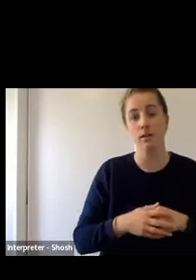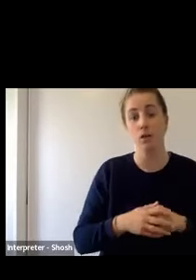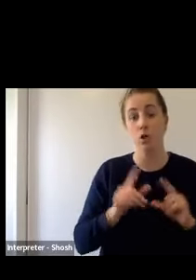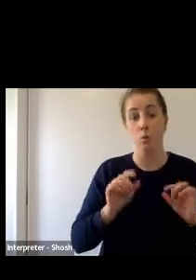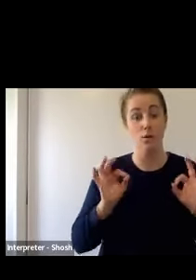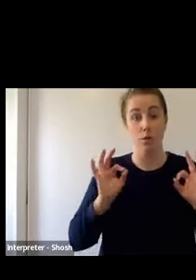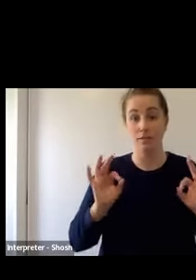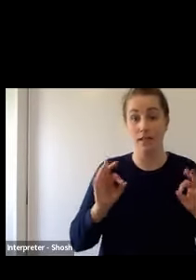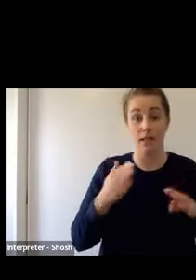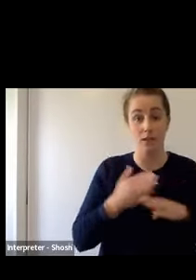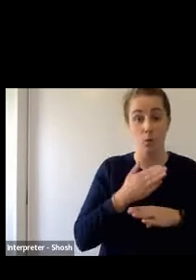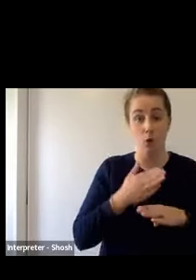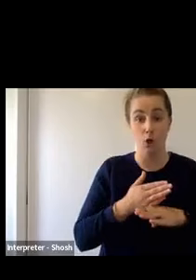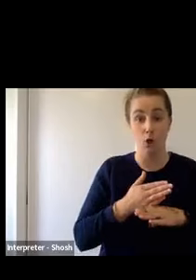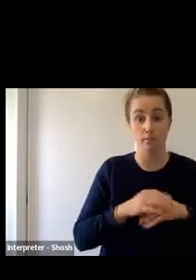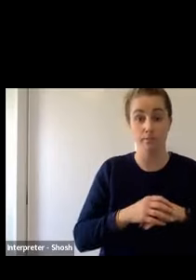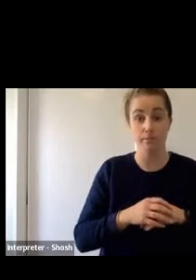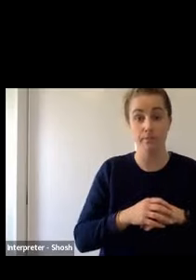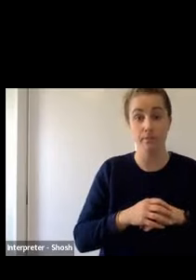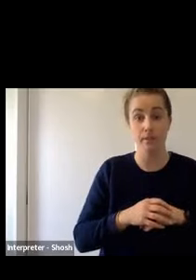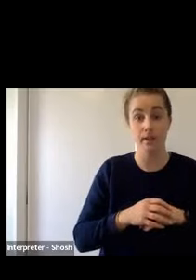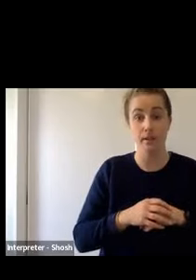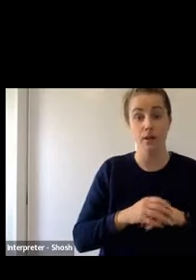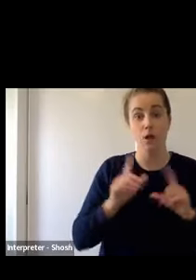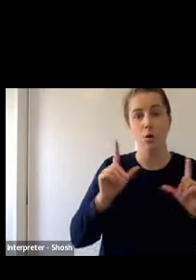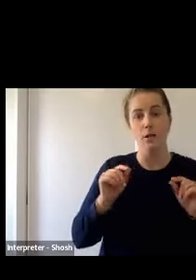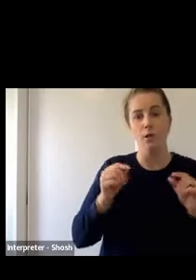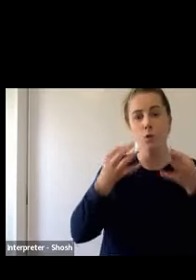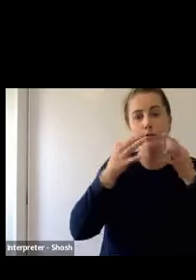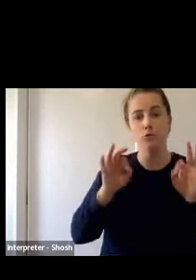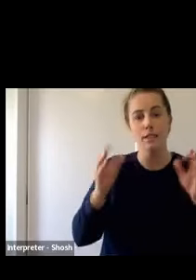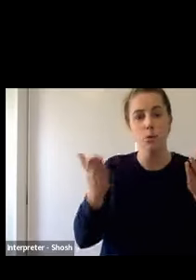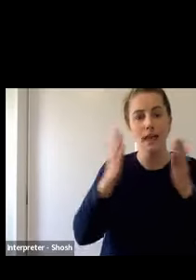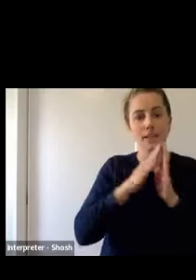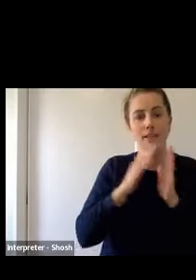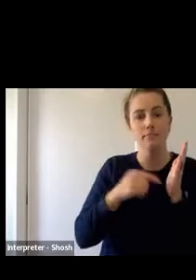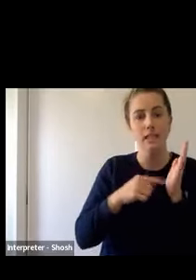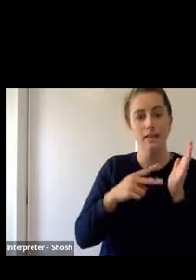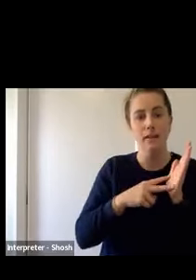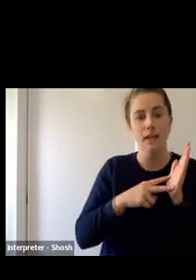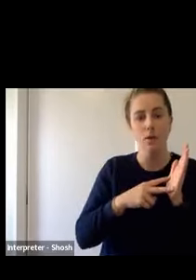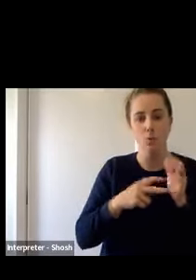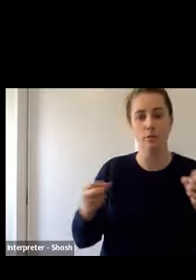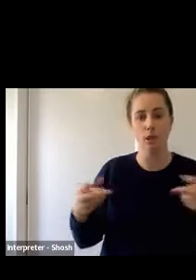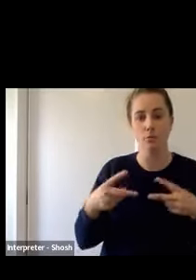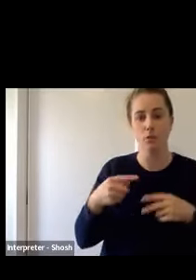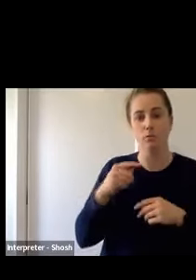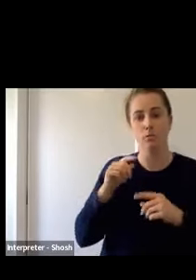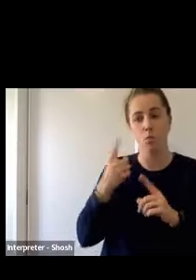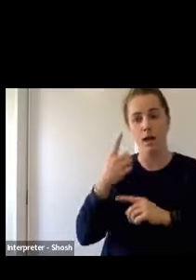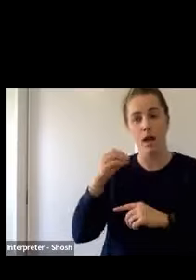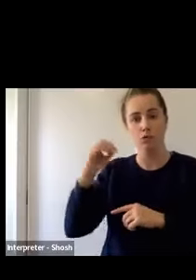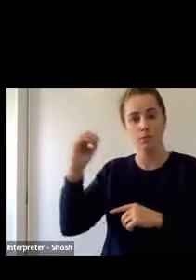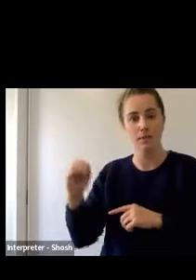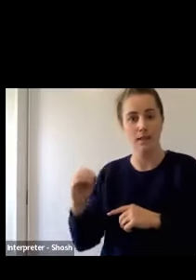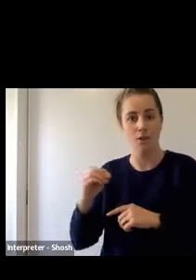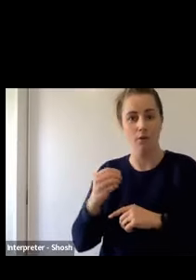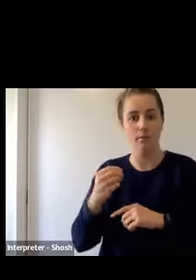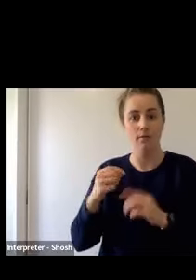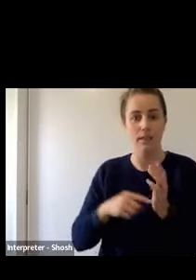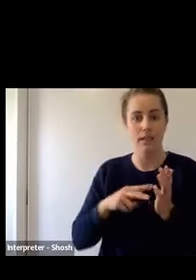work. Historically set up to deliver to free-to-air TV. We currently caption 100% of TVNZ2, close to